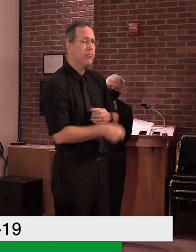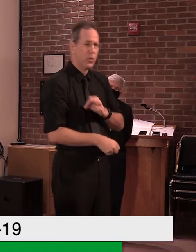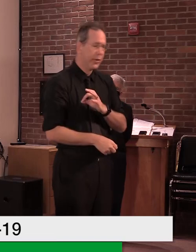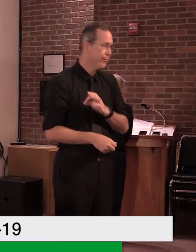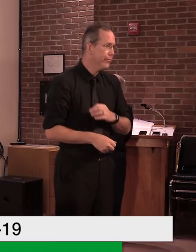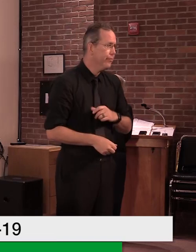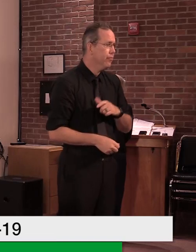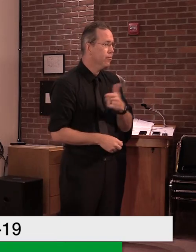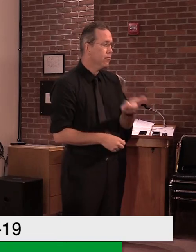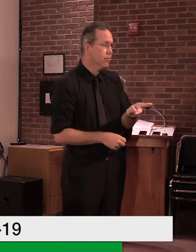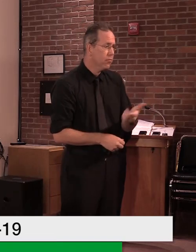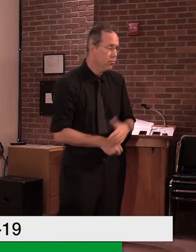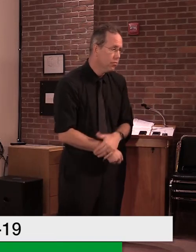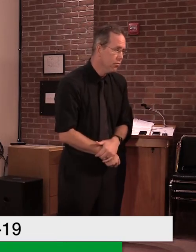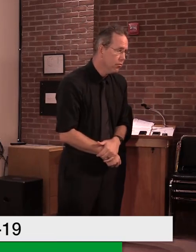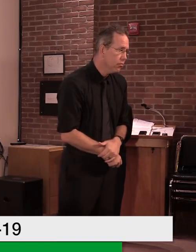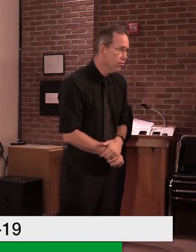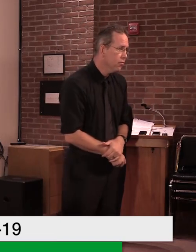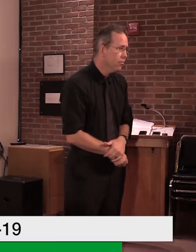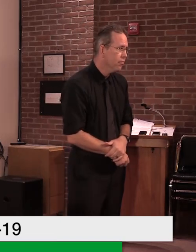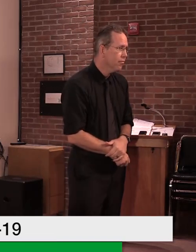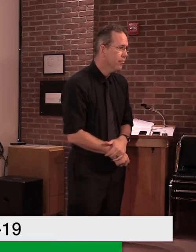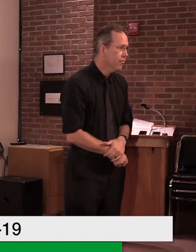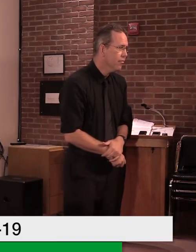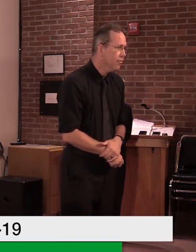Dr. Levine